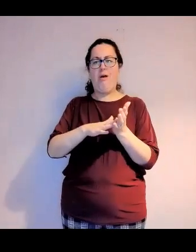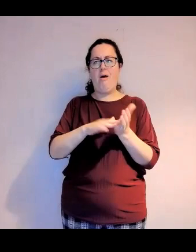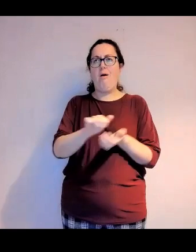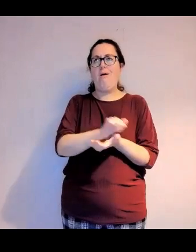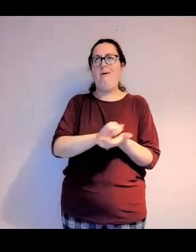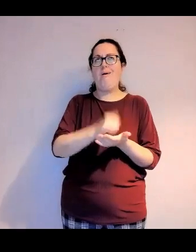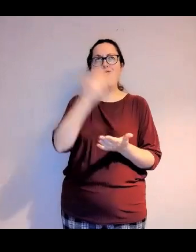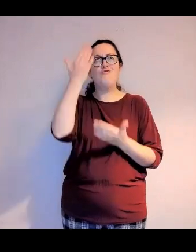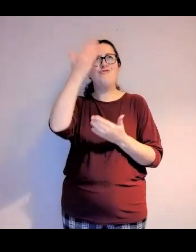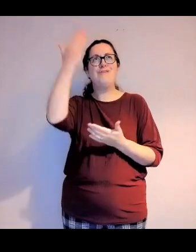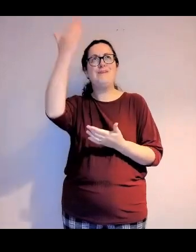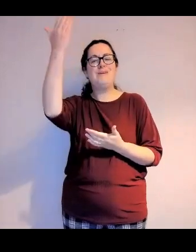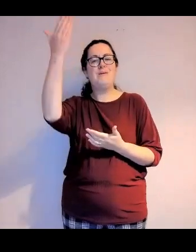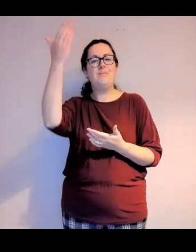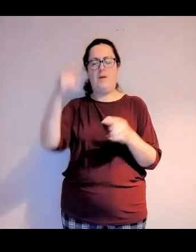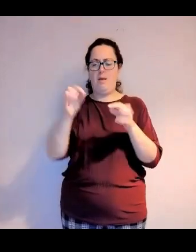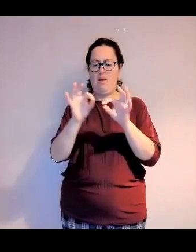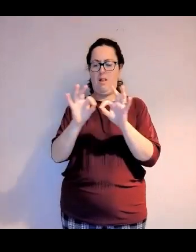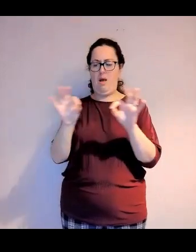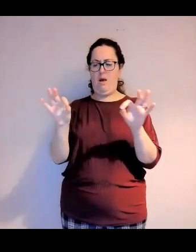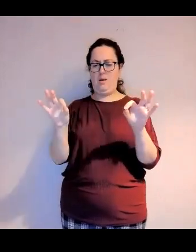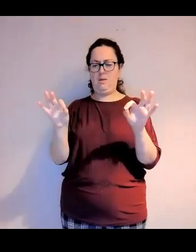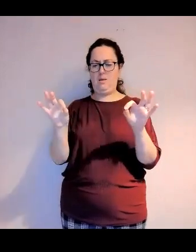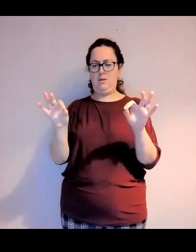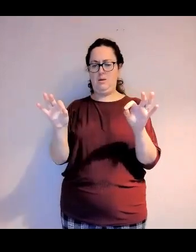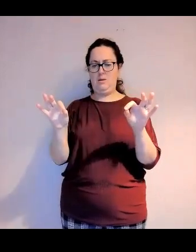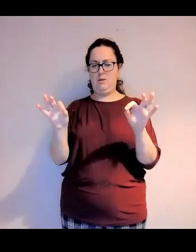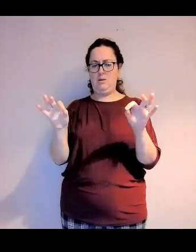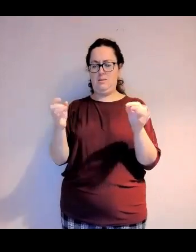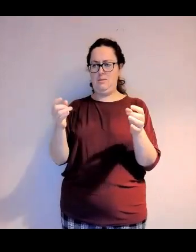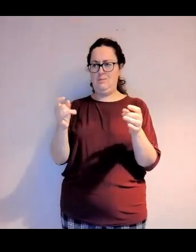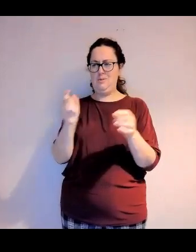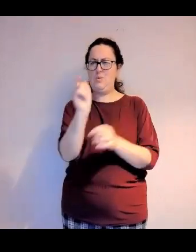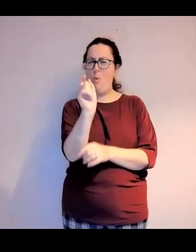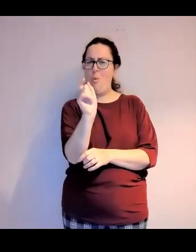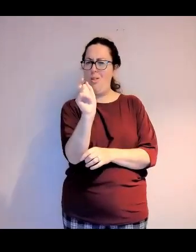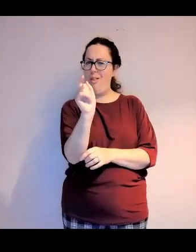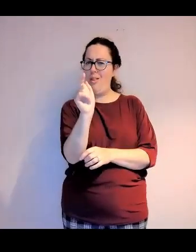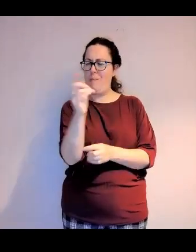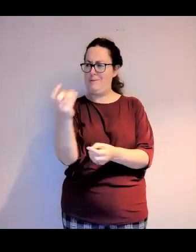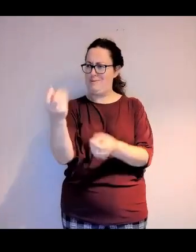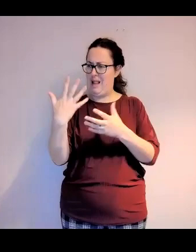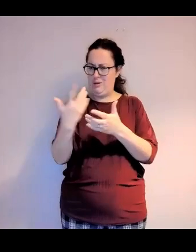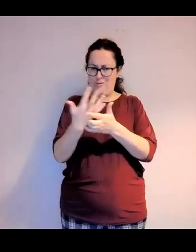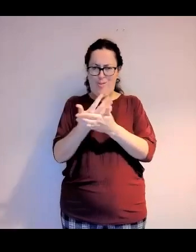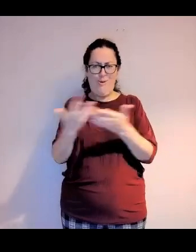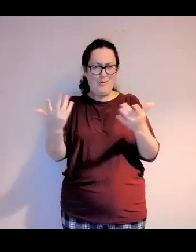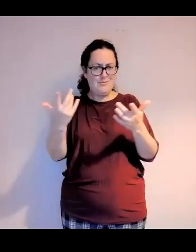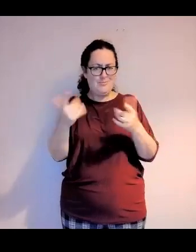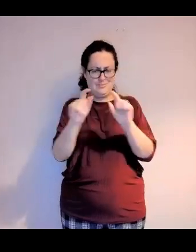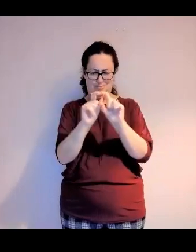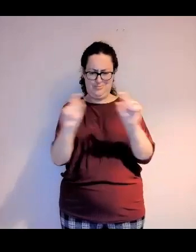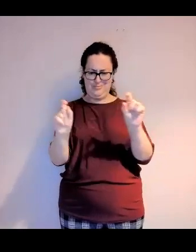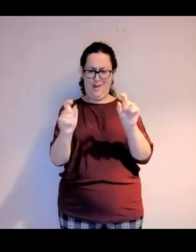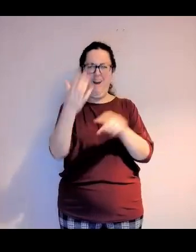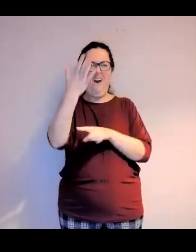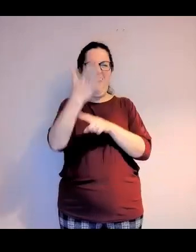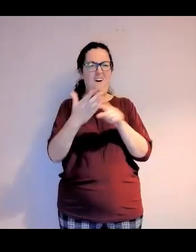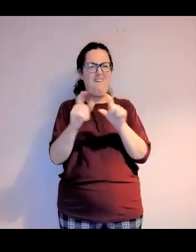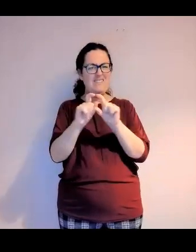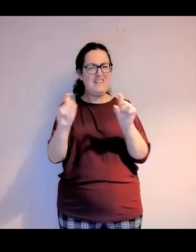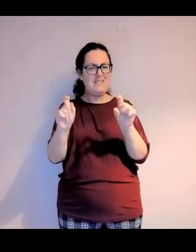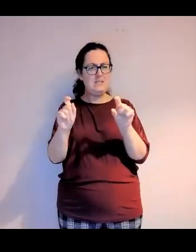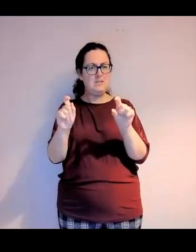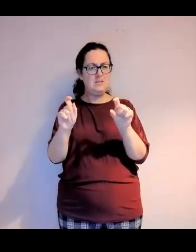just a momentary line that told us so much about them. And we learned so much in a single sentence, almost a half sentence, sometimes